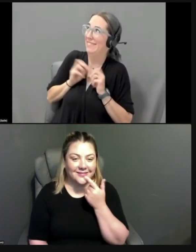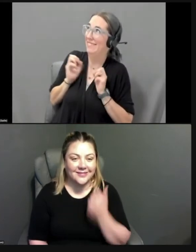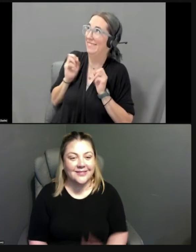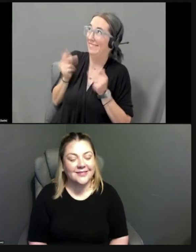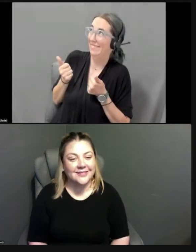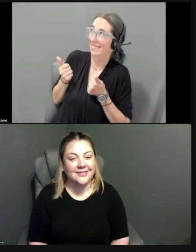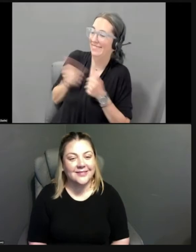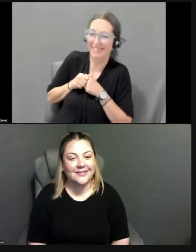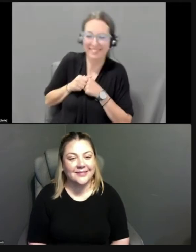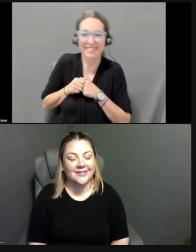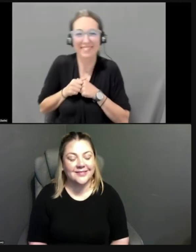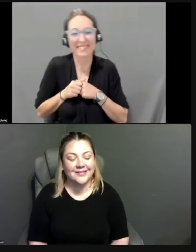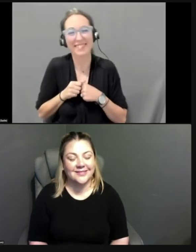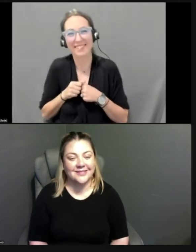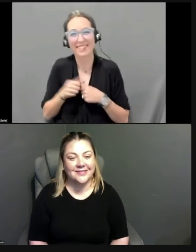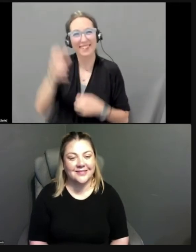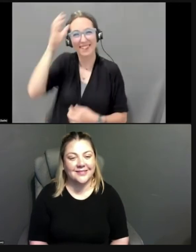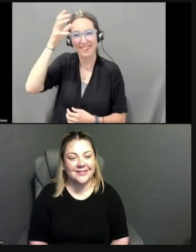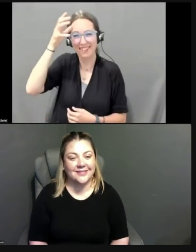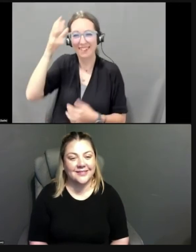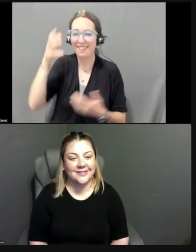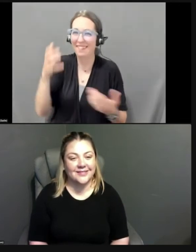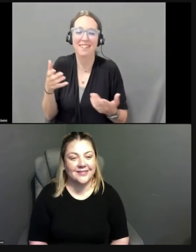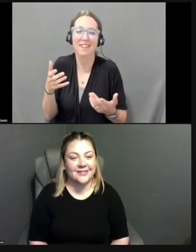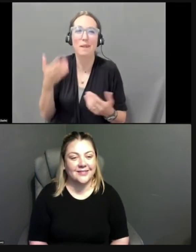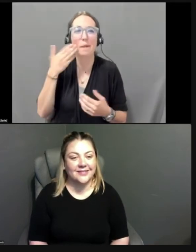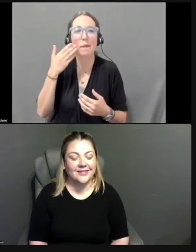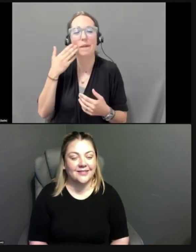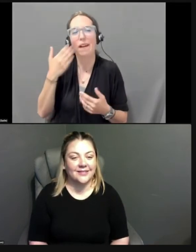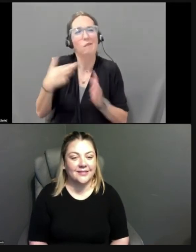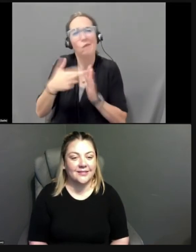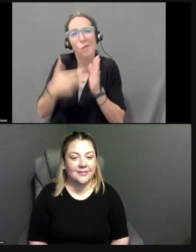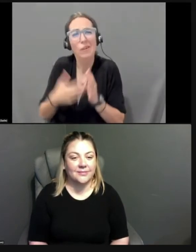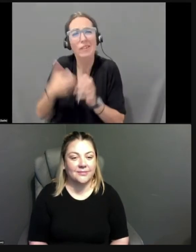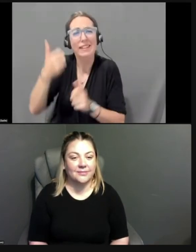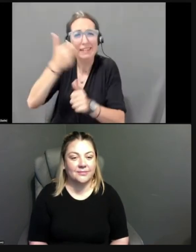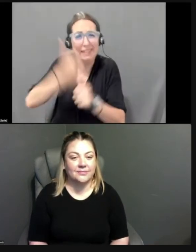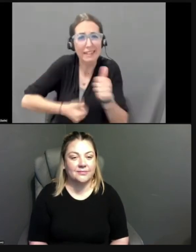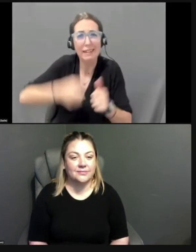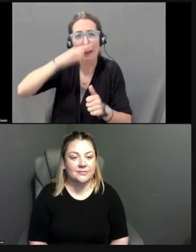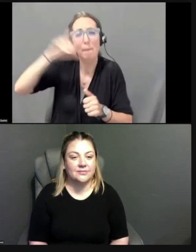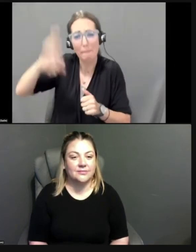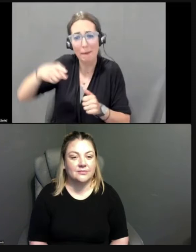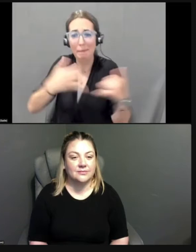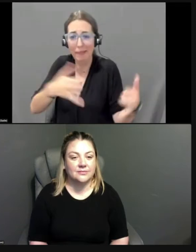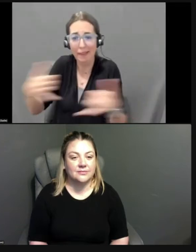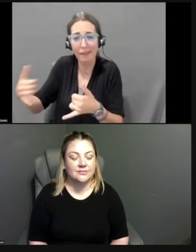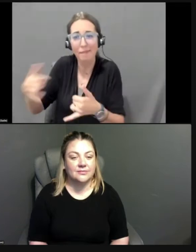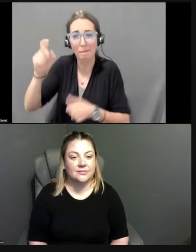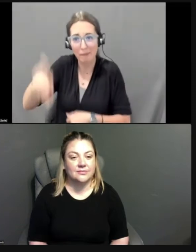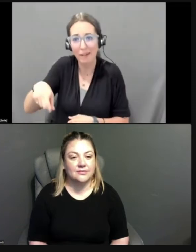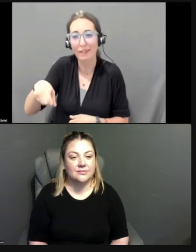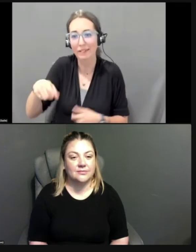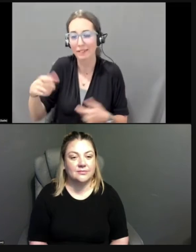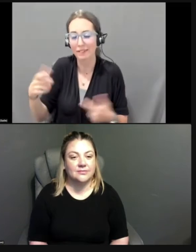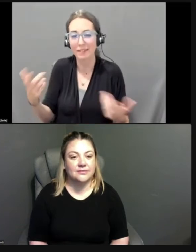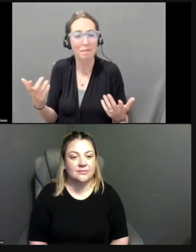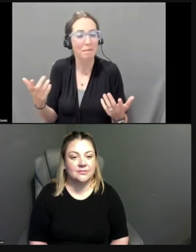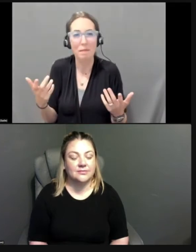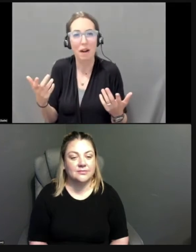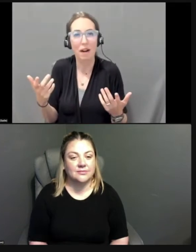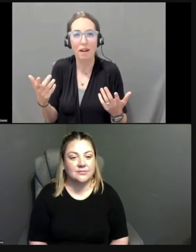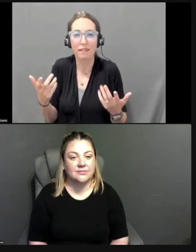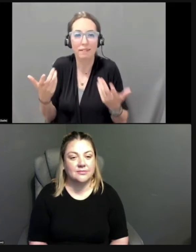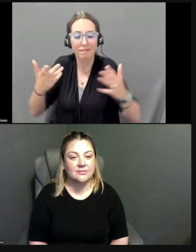And he, you know, for the most part, I think there were like rules that every kid had to play so many minutes per quarter or whatever, and I probably played that minimum amount